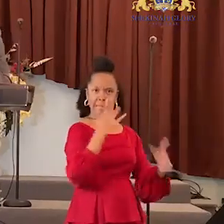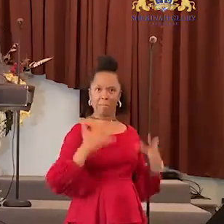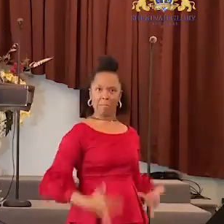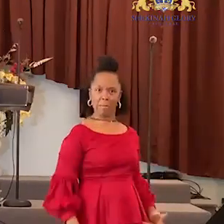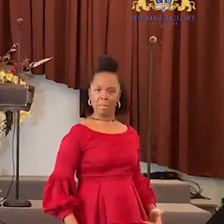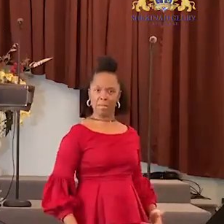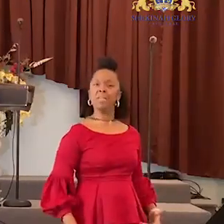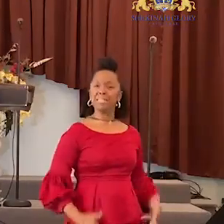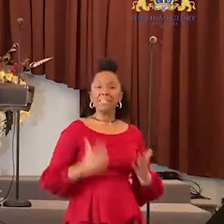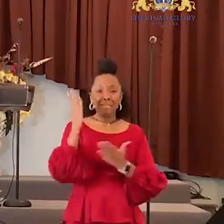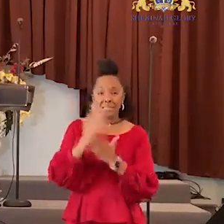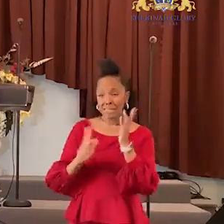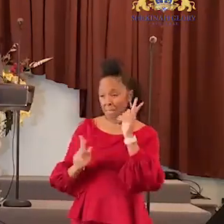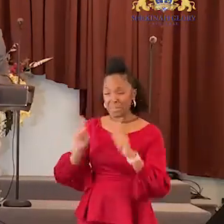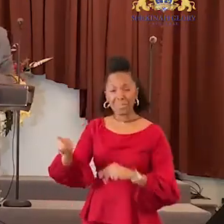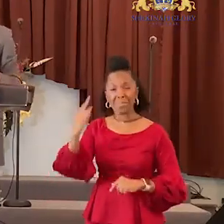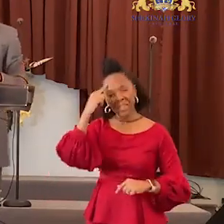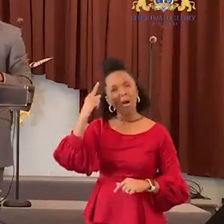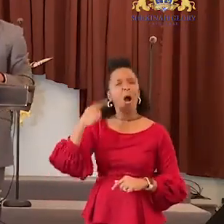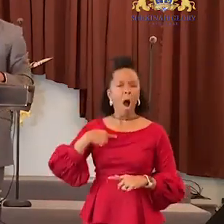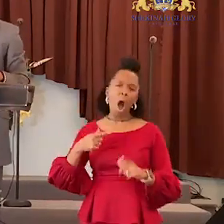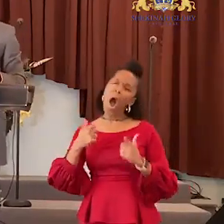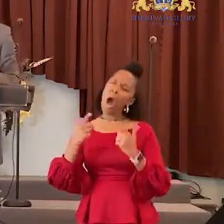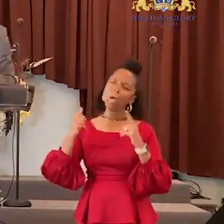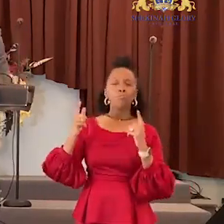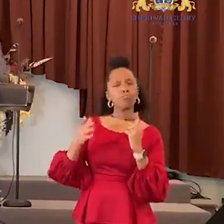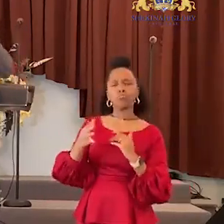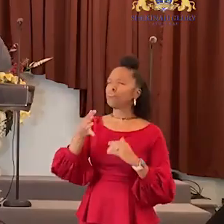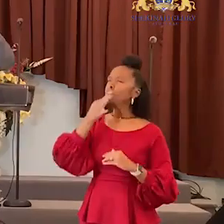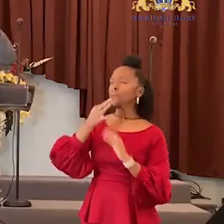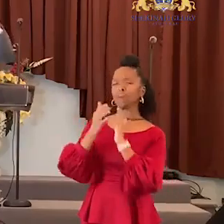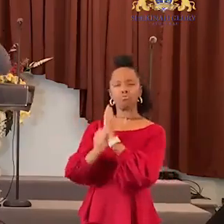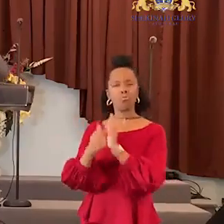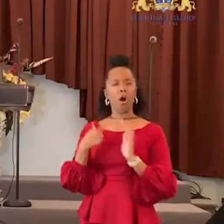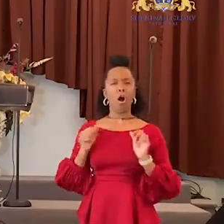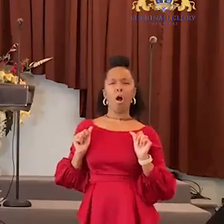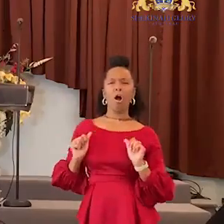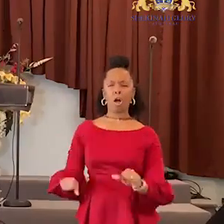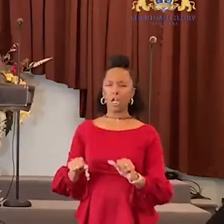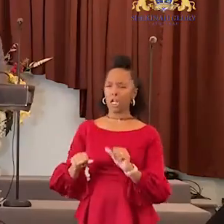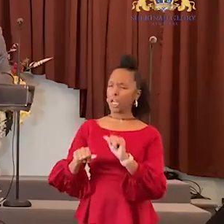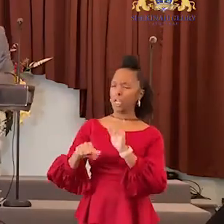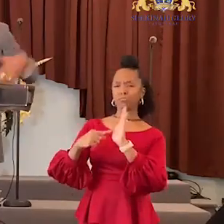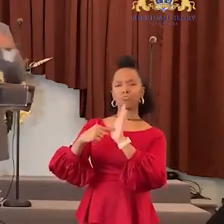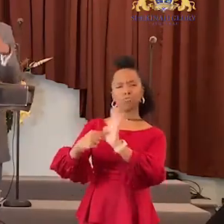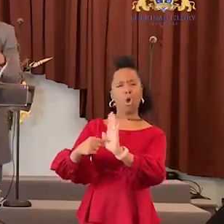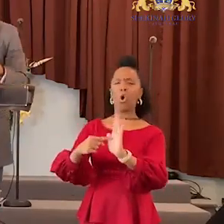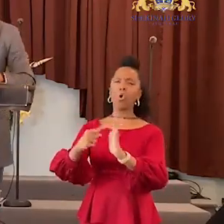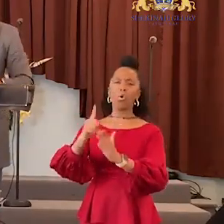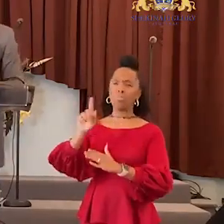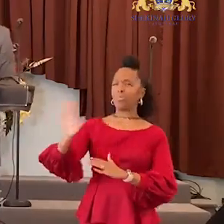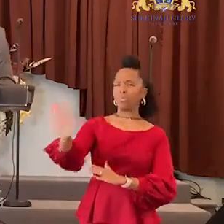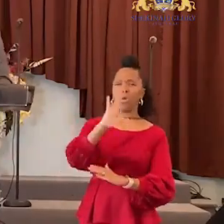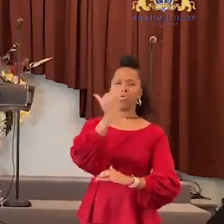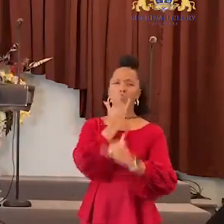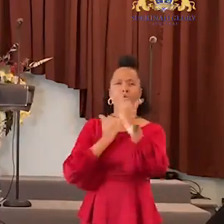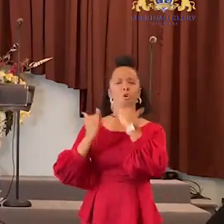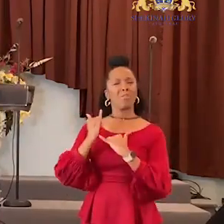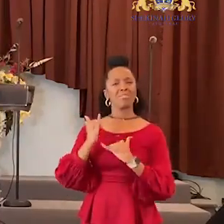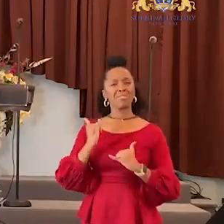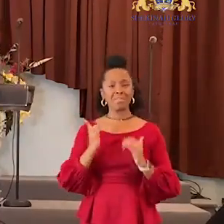anointed to expose people, the devil is a liar. Bible says even a spiritual should restore such a